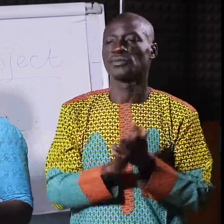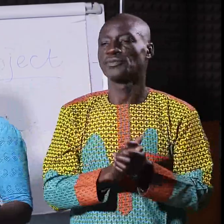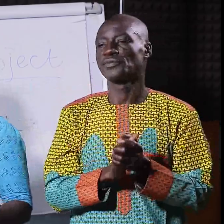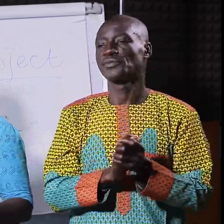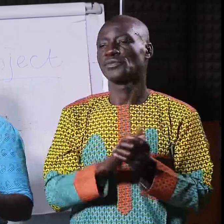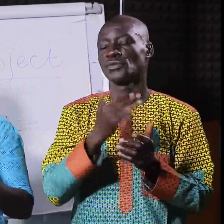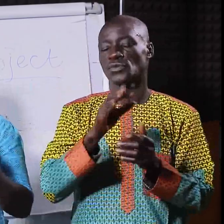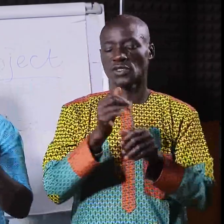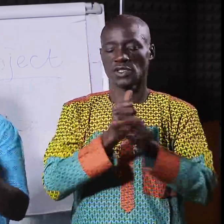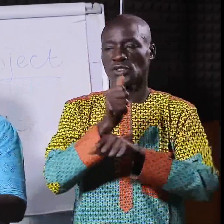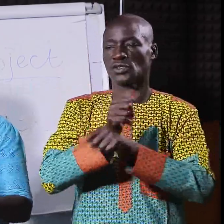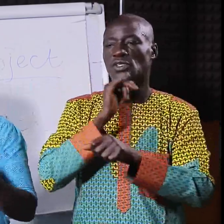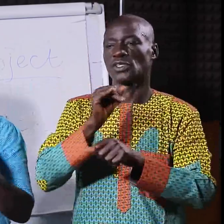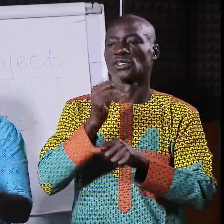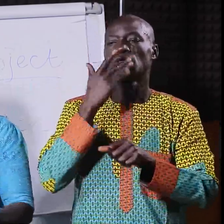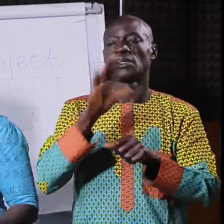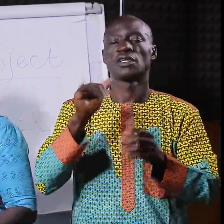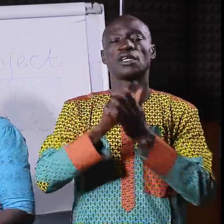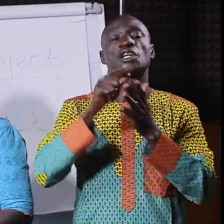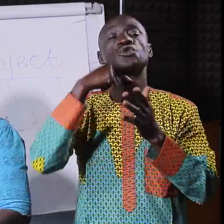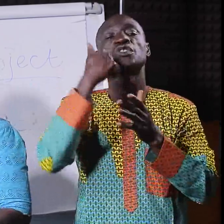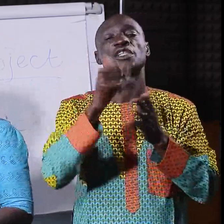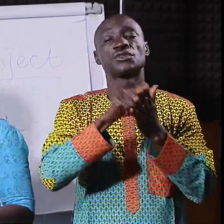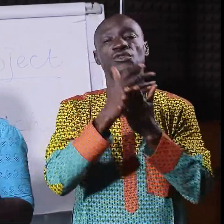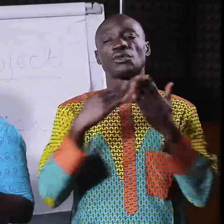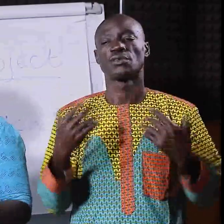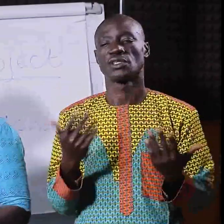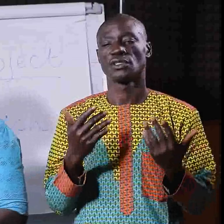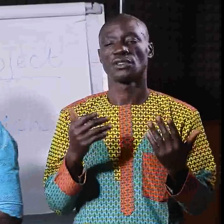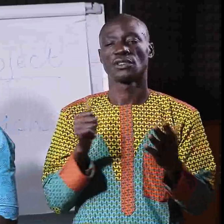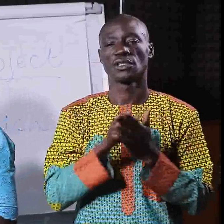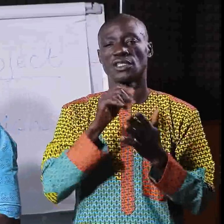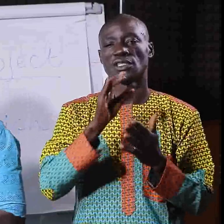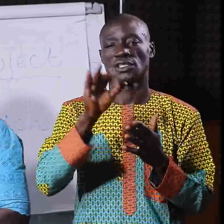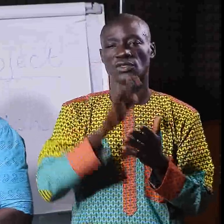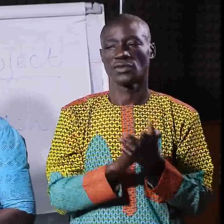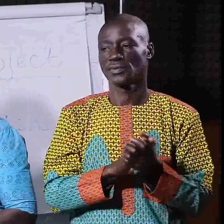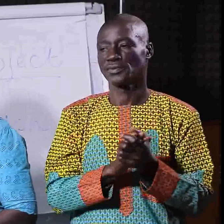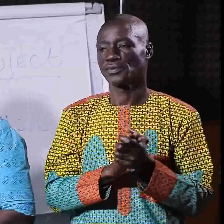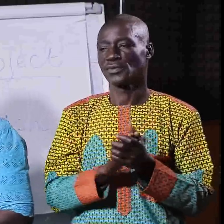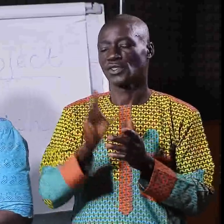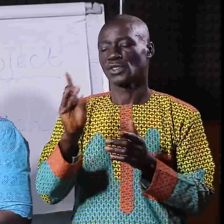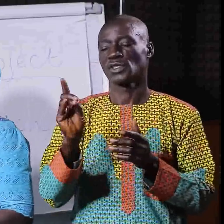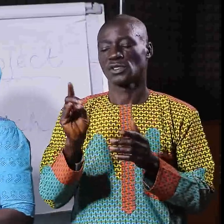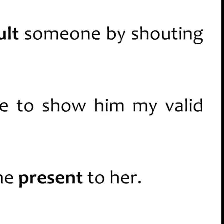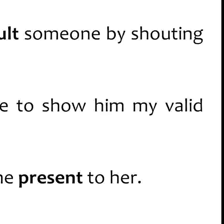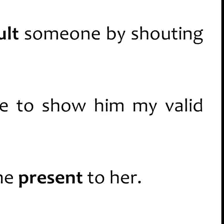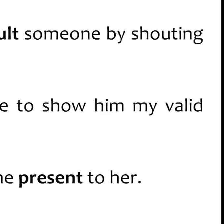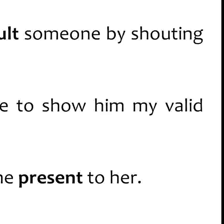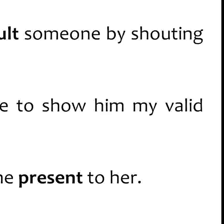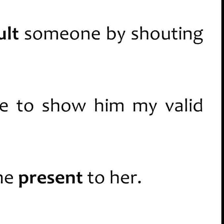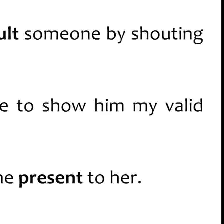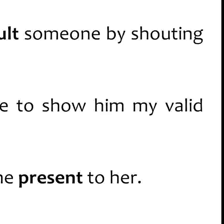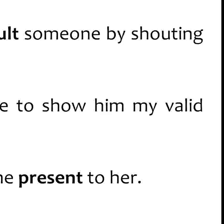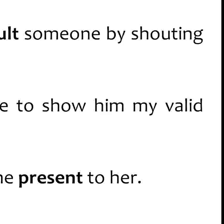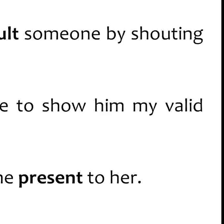And the insult is the bad things that you say to someone. That is insult. D, permit.